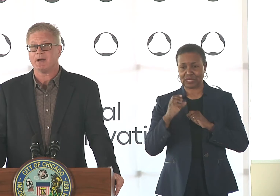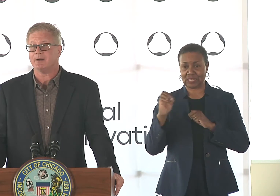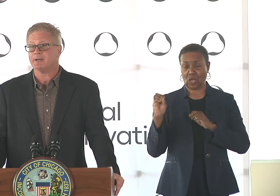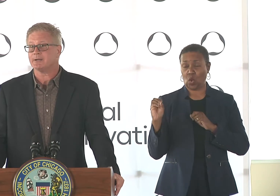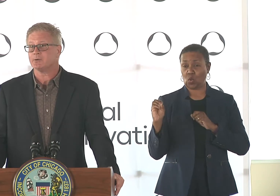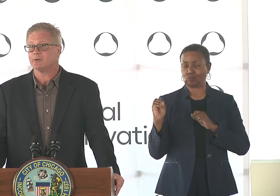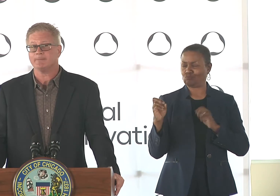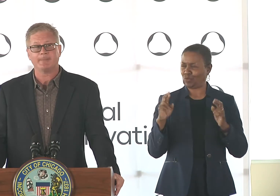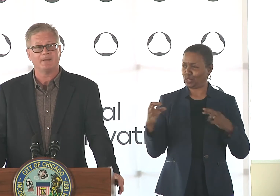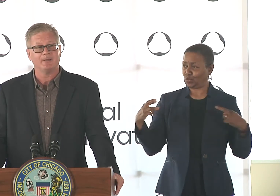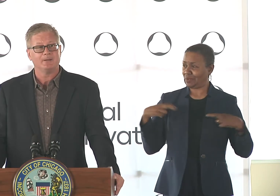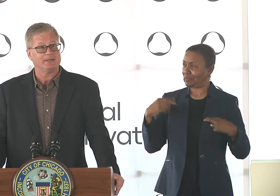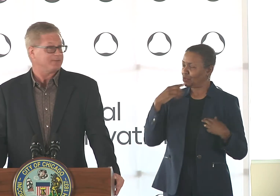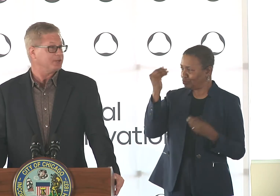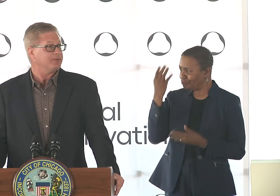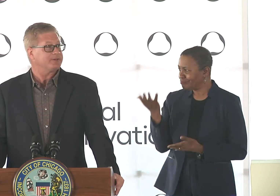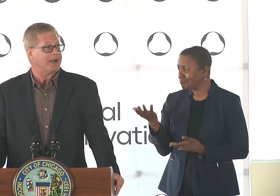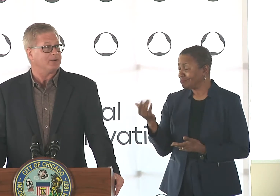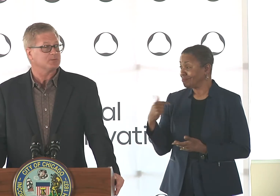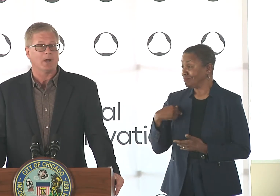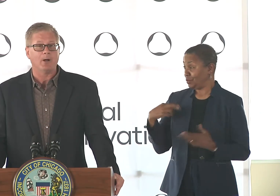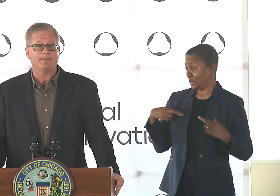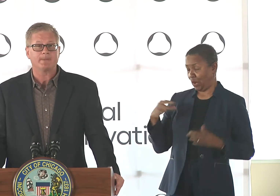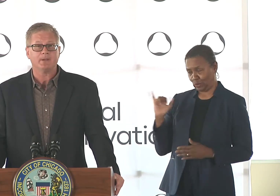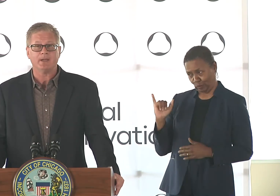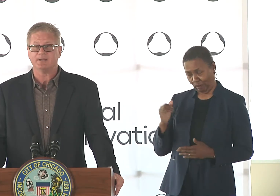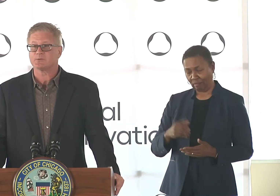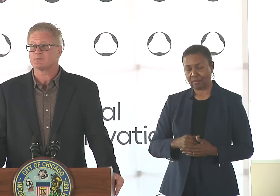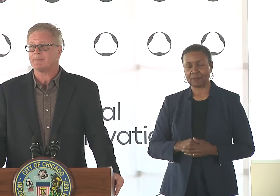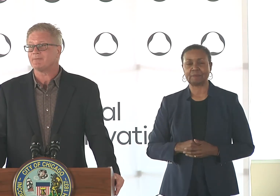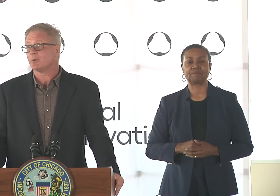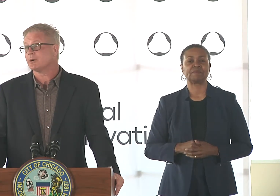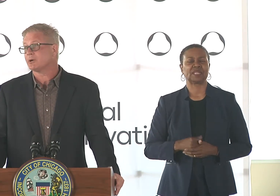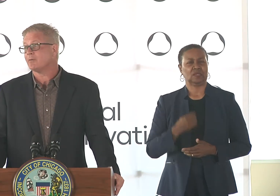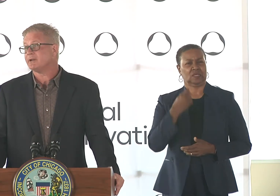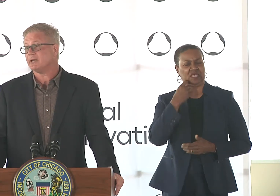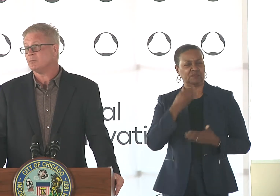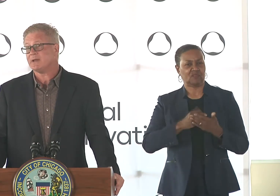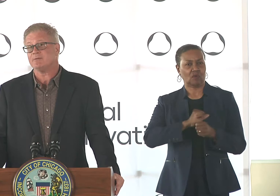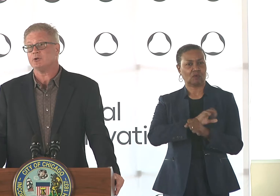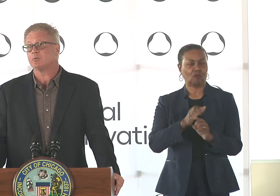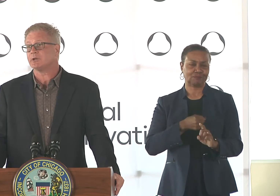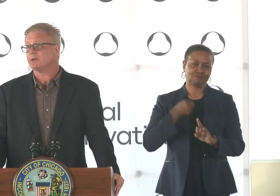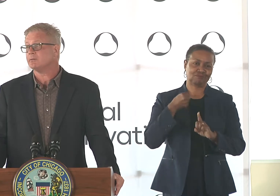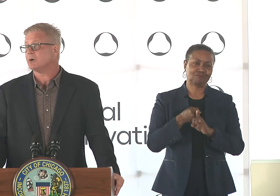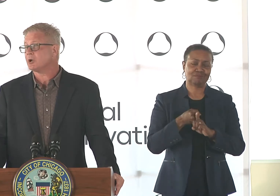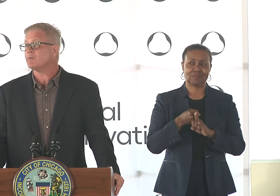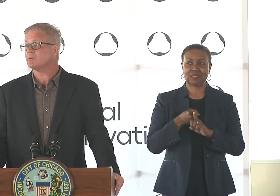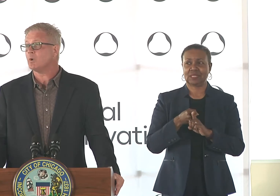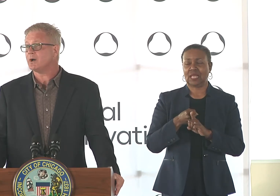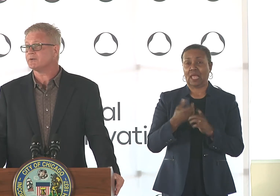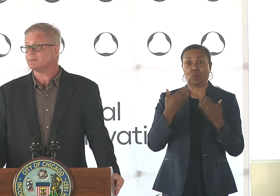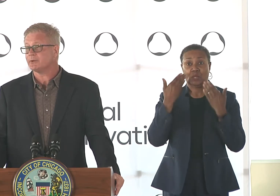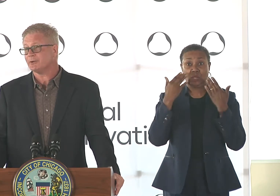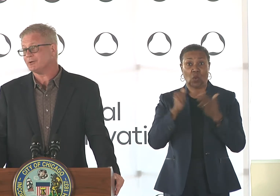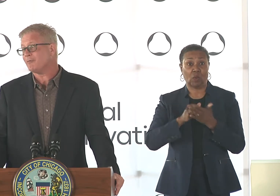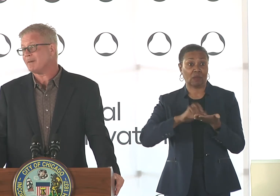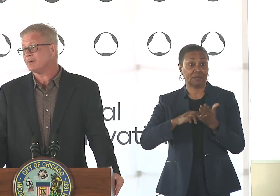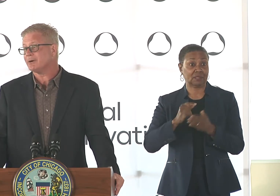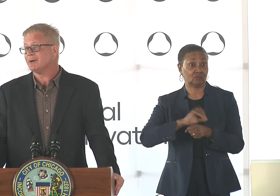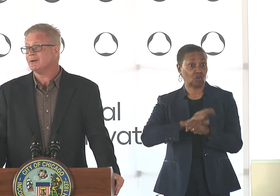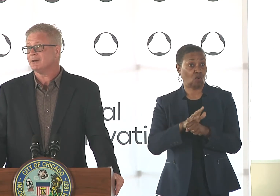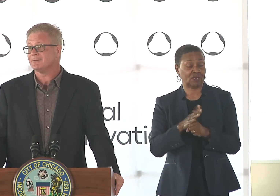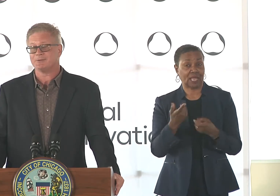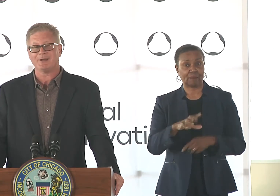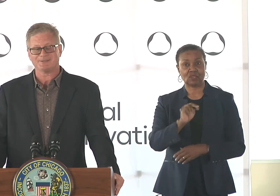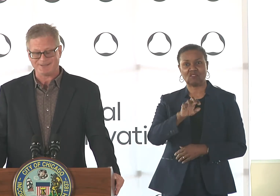was retiring, and I told him that I was going to retire as well. And this was right before COVID hit, and we even knew really what COVID was. It was in